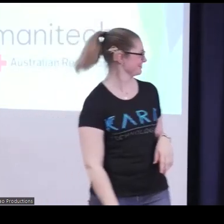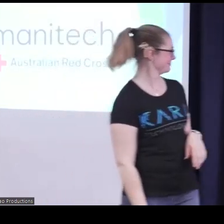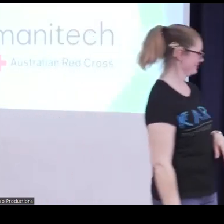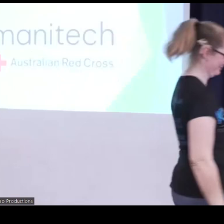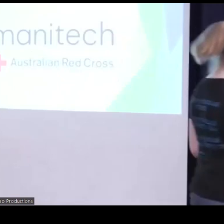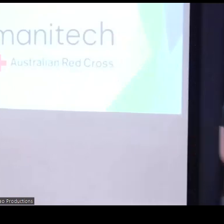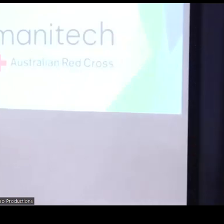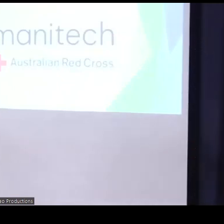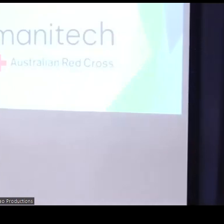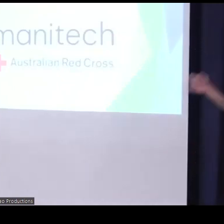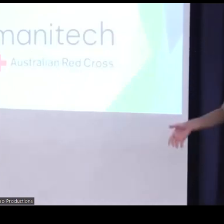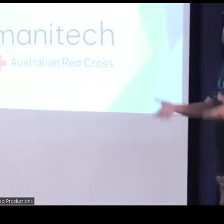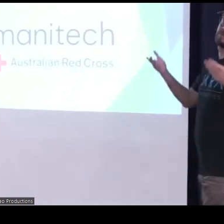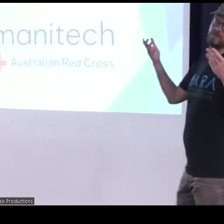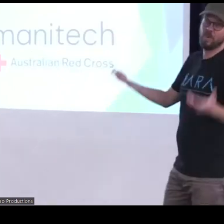close.